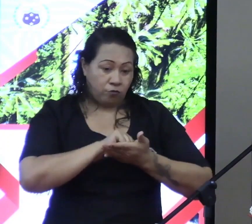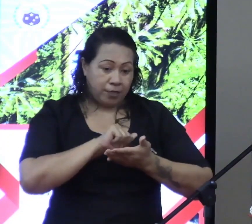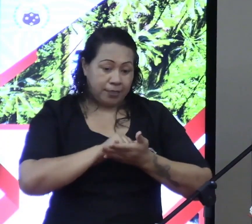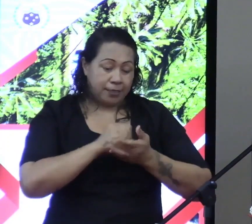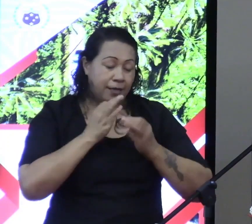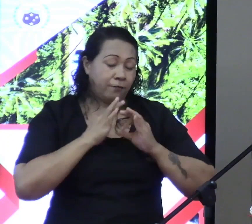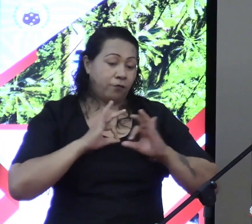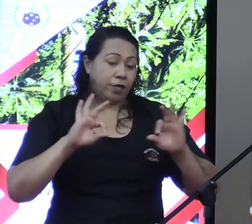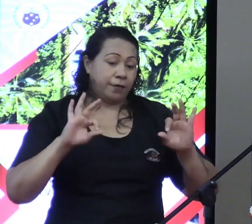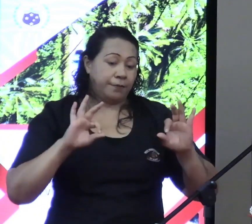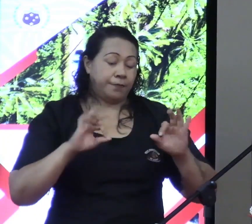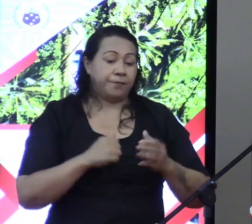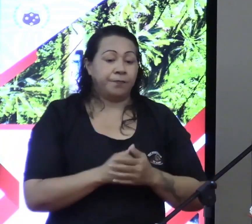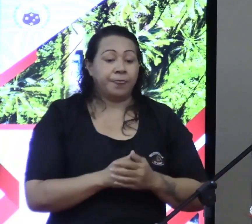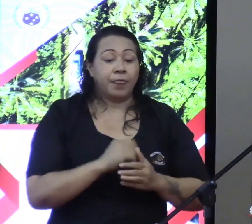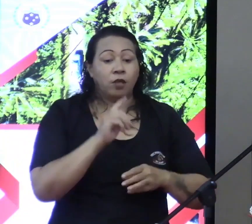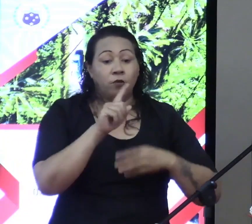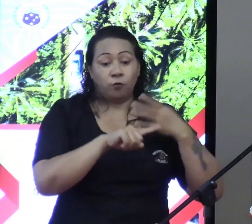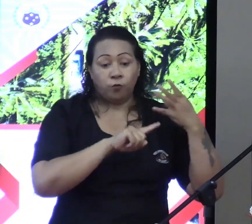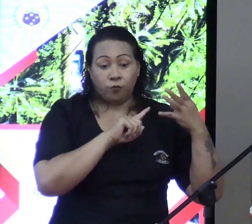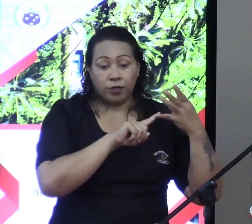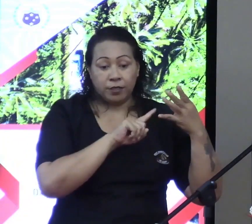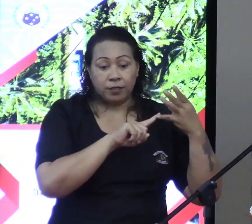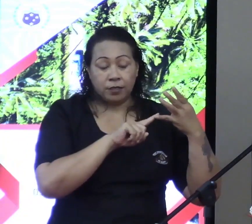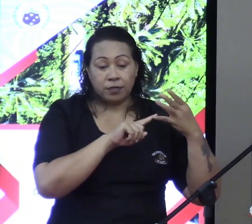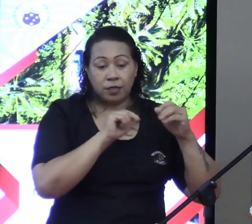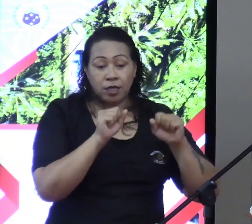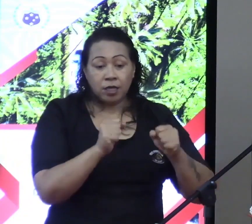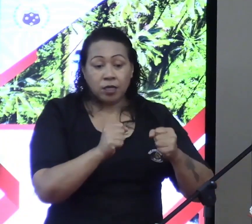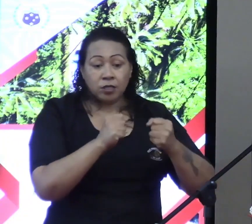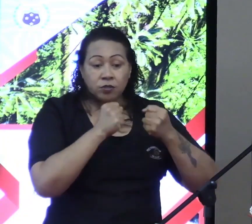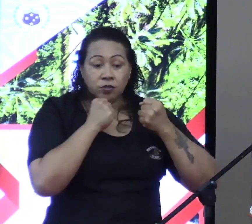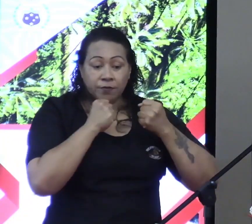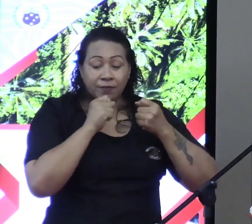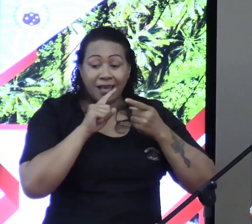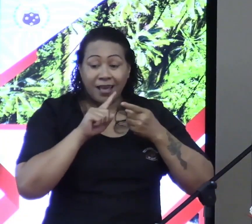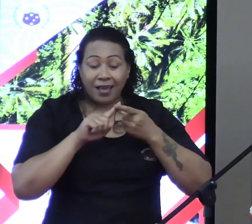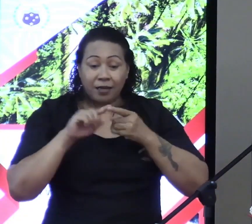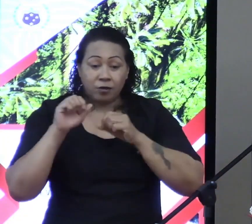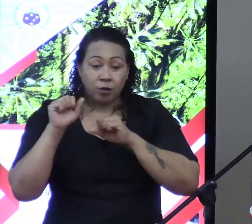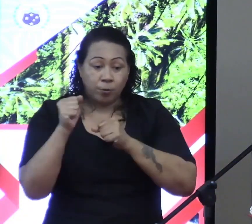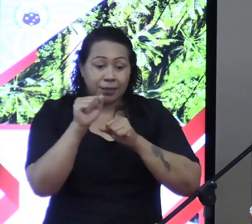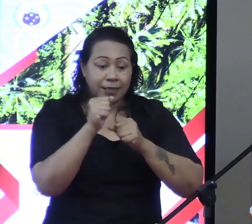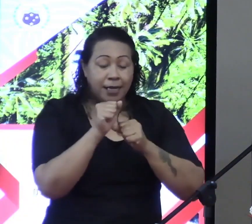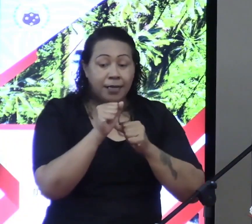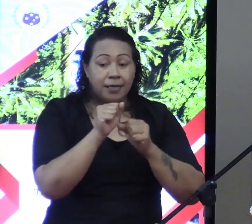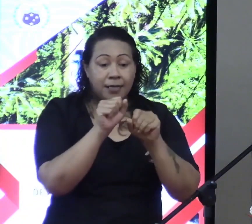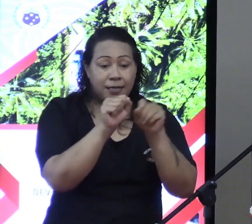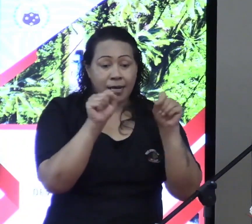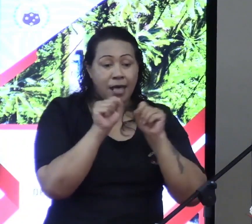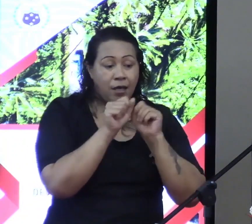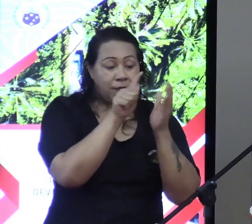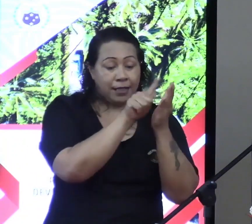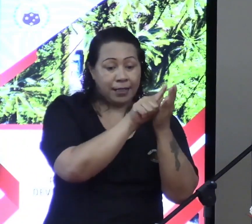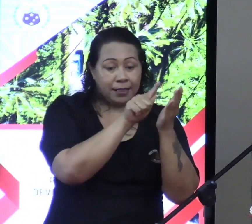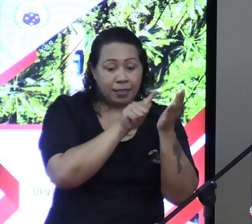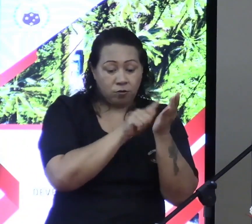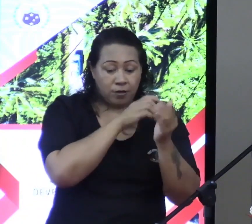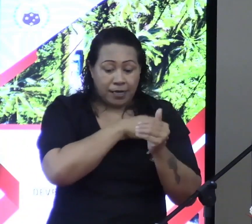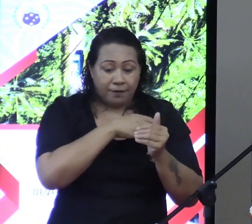freedoms. Fourthly, to strengthen and safeguard our legal and governmental